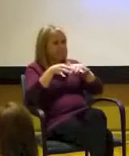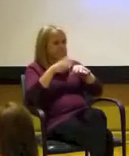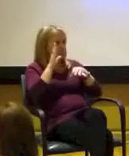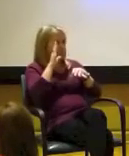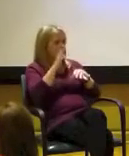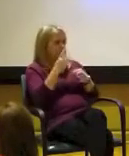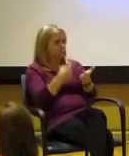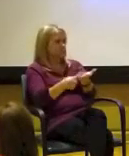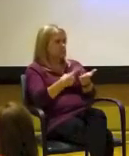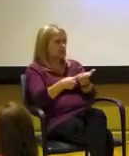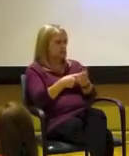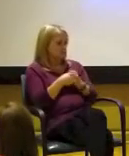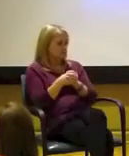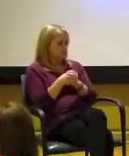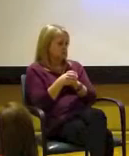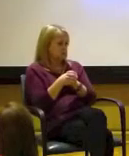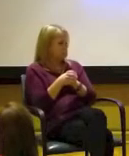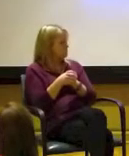address.